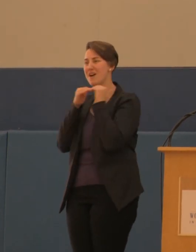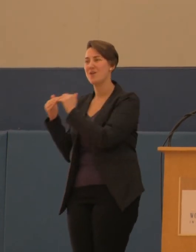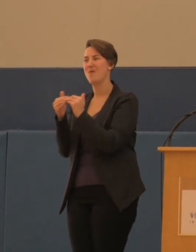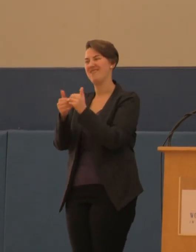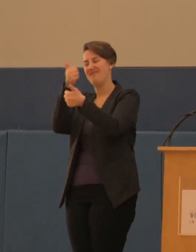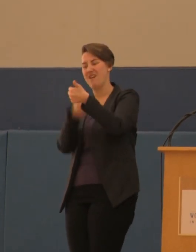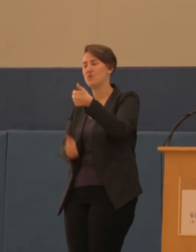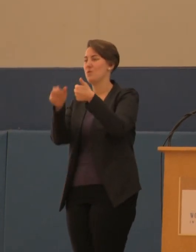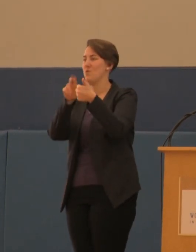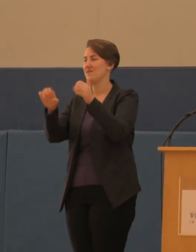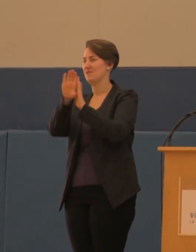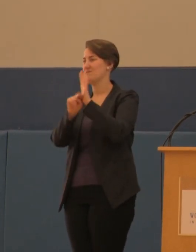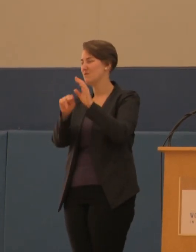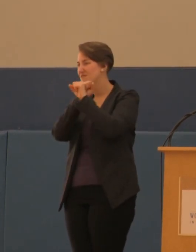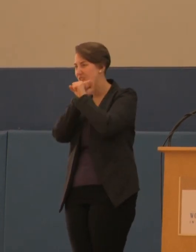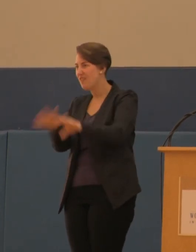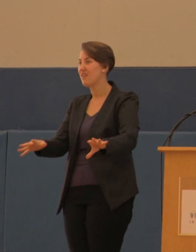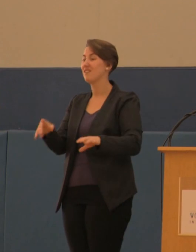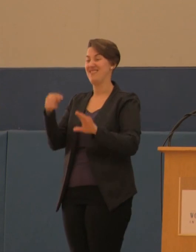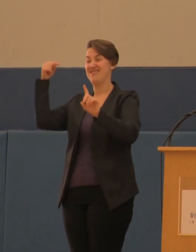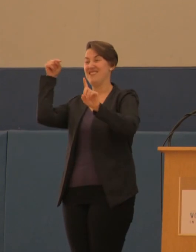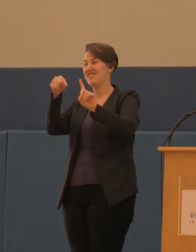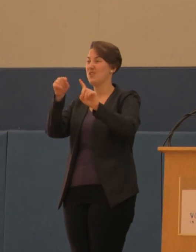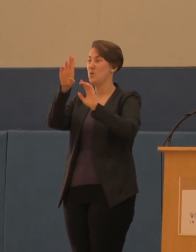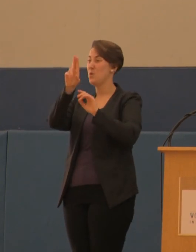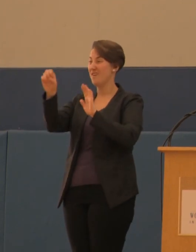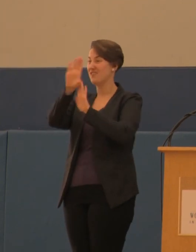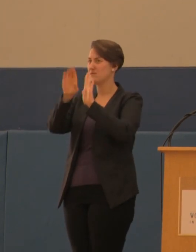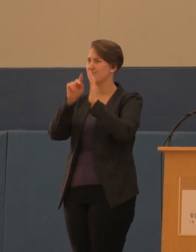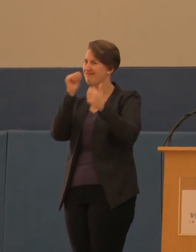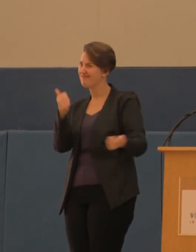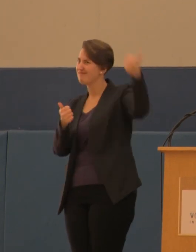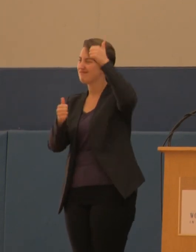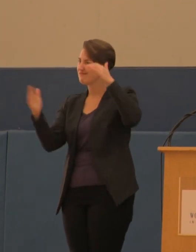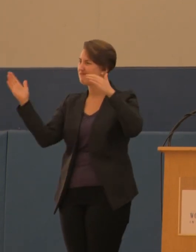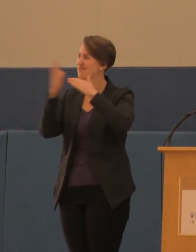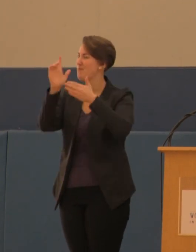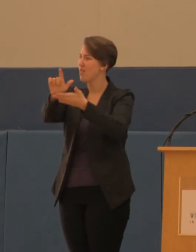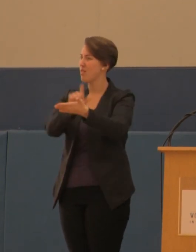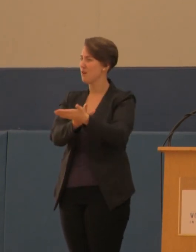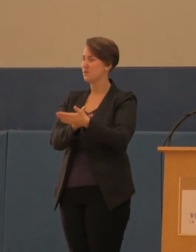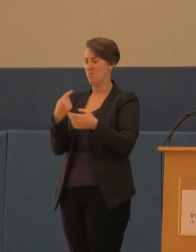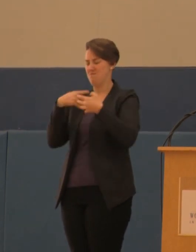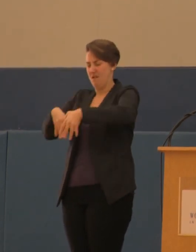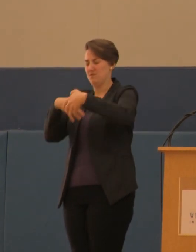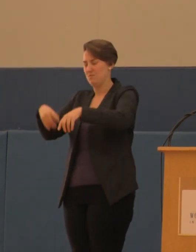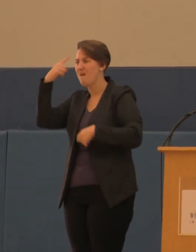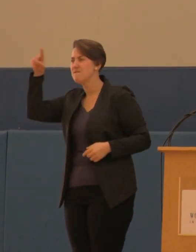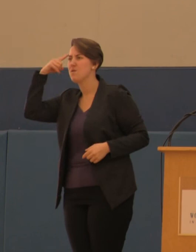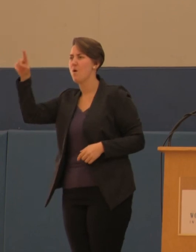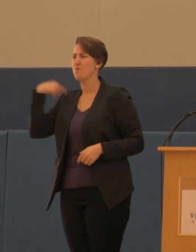U.S. Constitution, our greatest law in this land. So we march today because we persist.